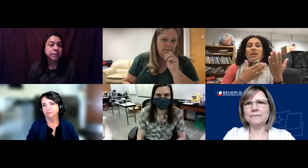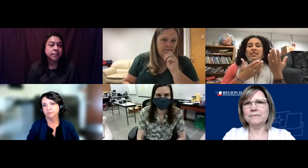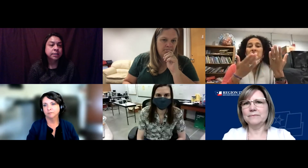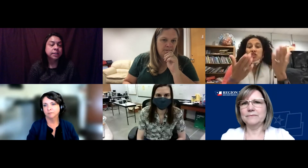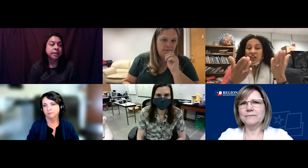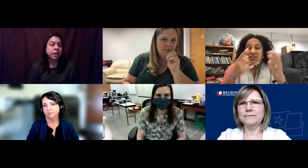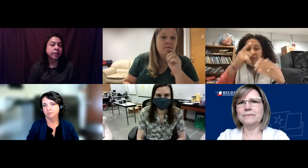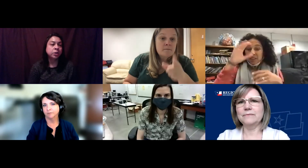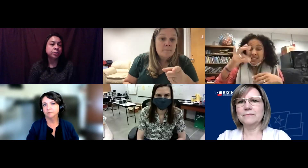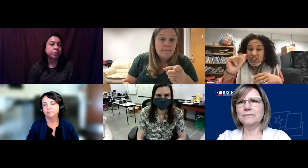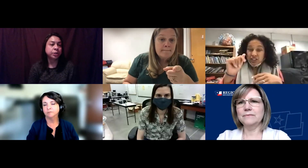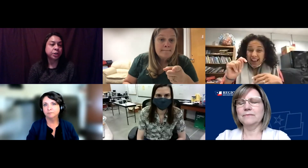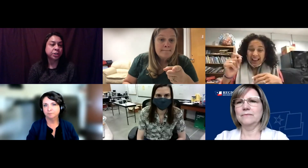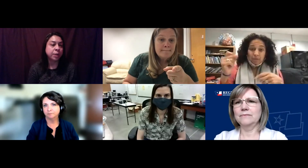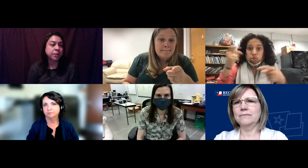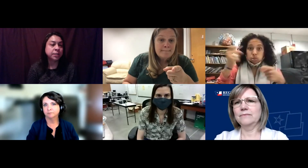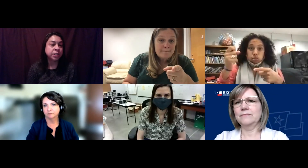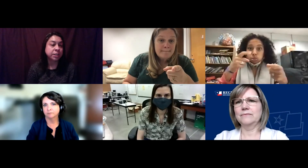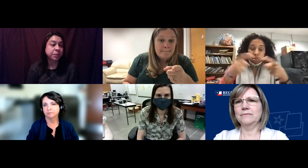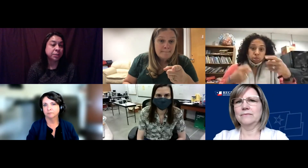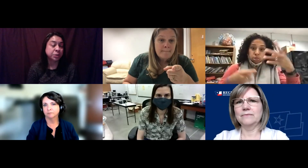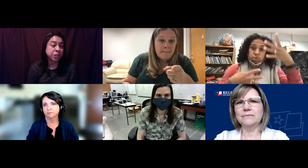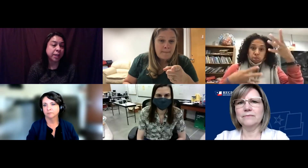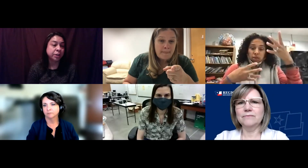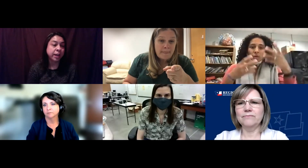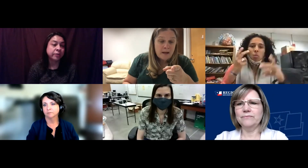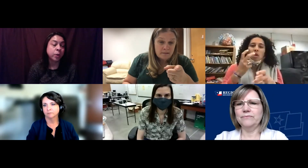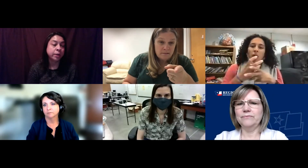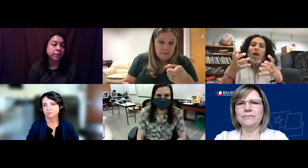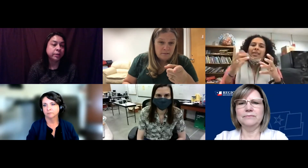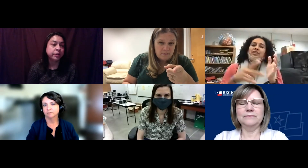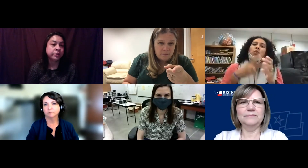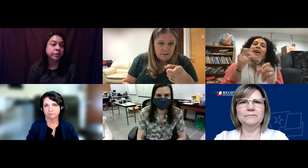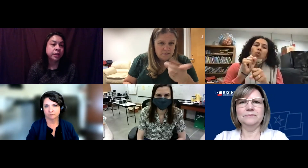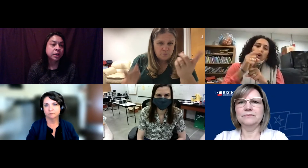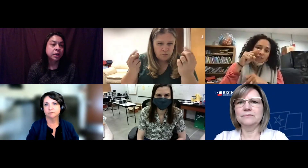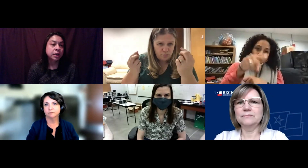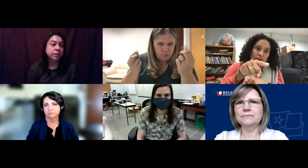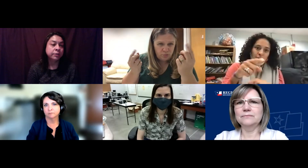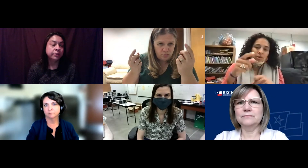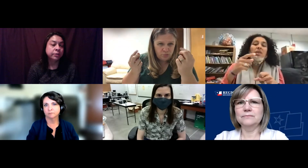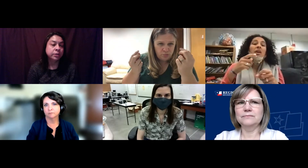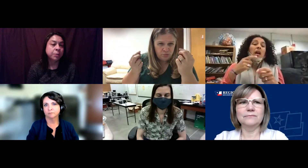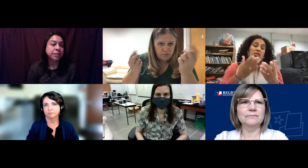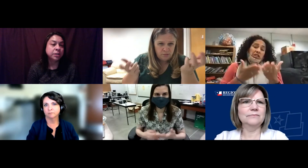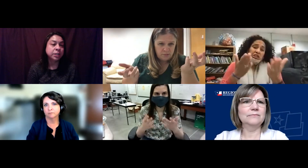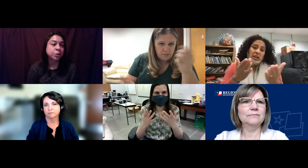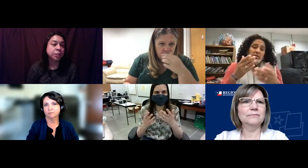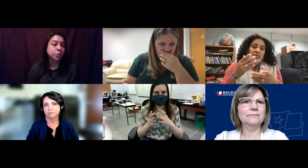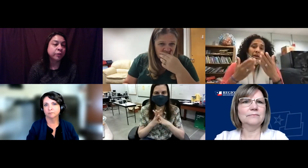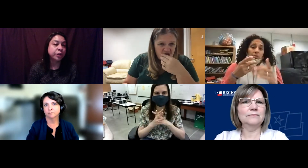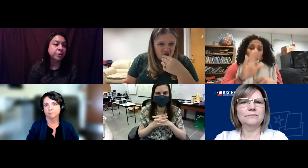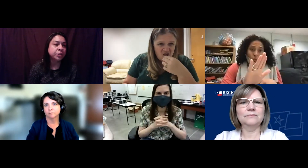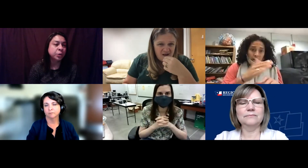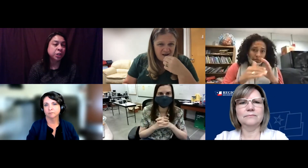contact sent out and go through the registration. I would suggest, because with chat, you're going to have quite a bit of comments in there. That's twice